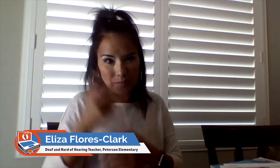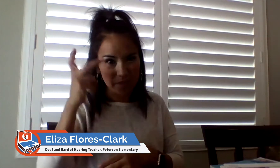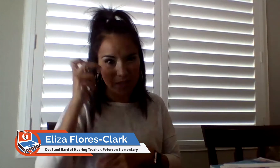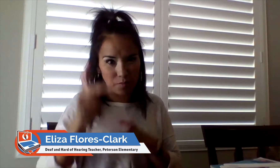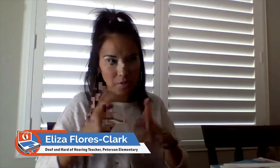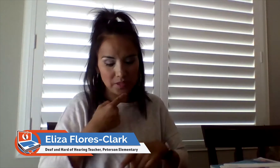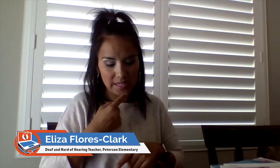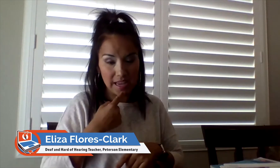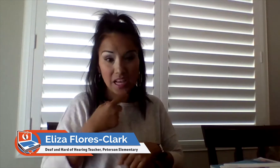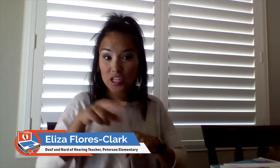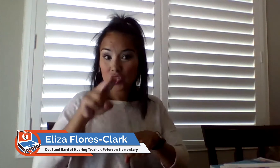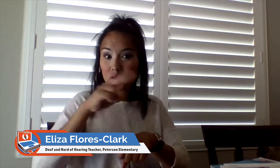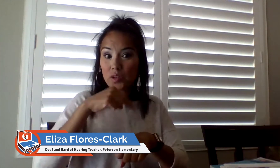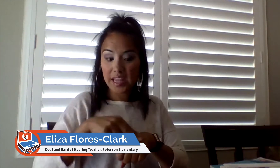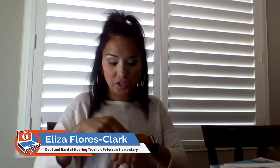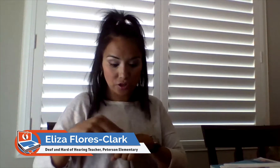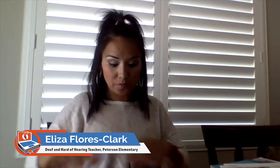hear people say. So nature.